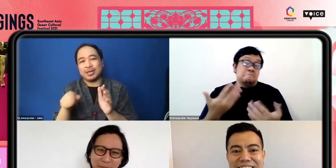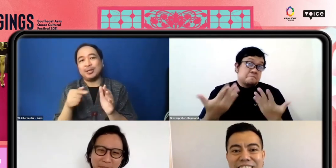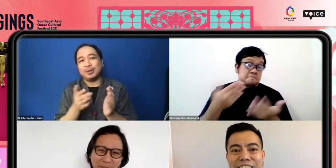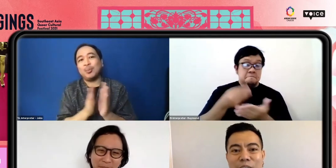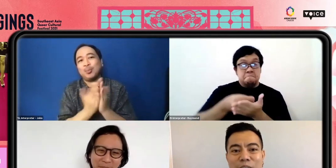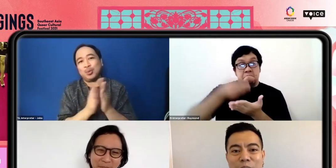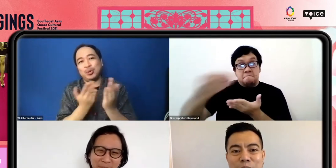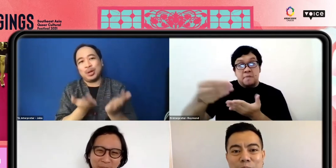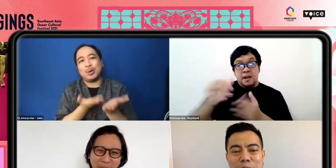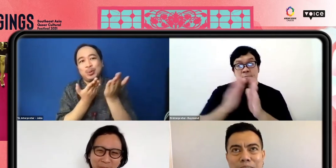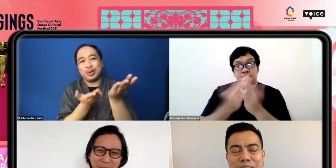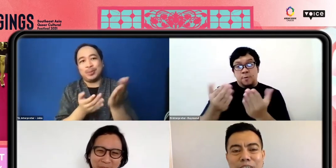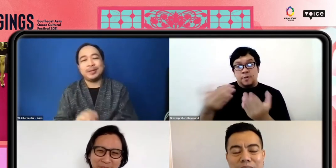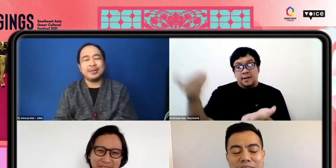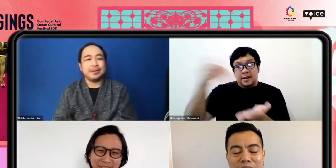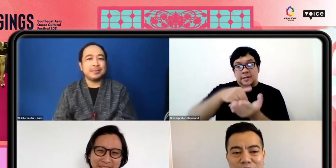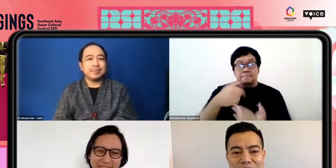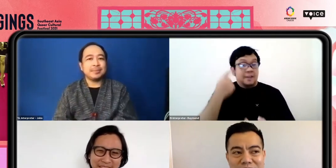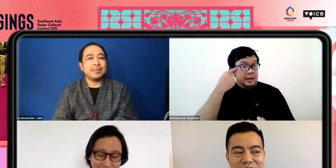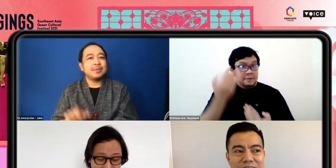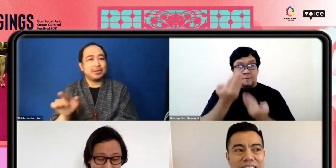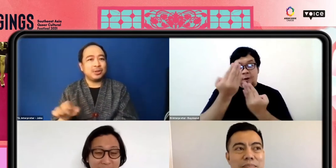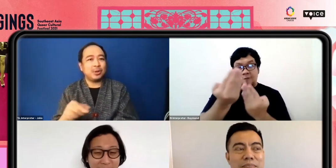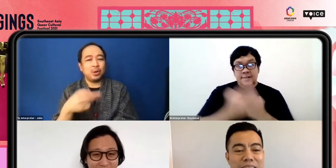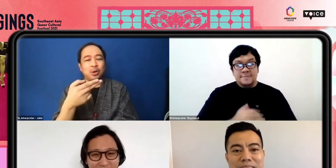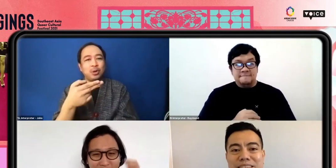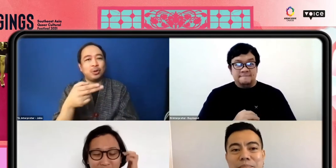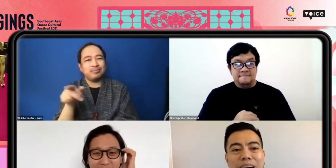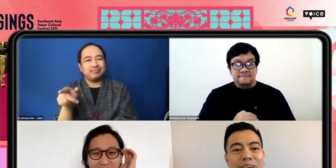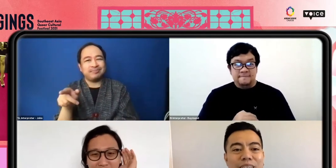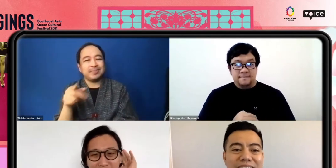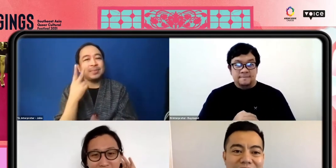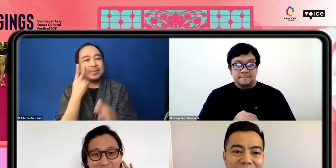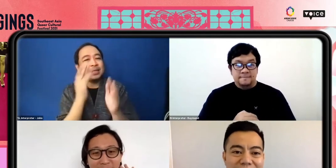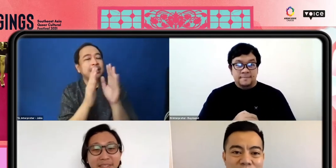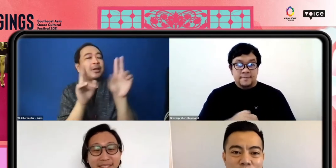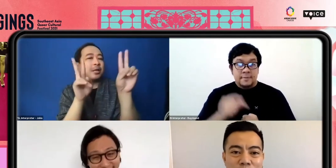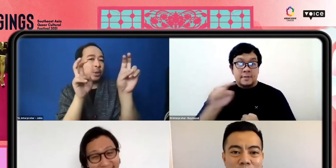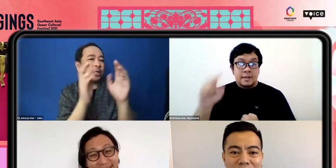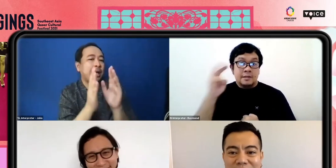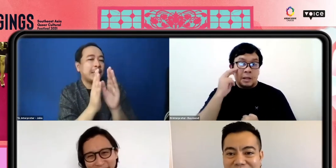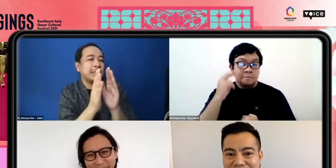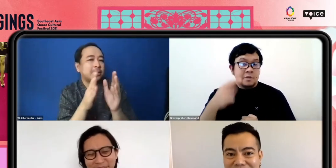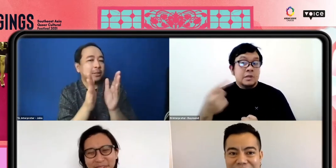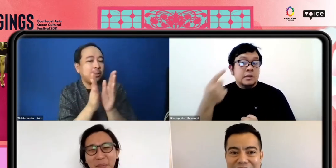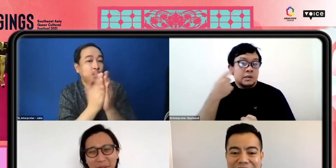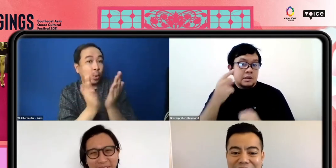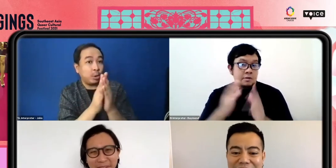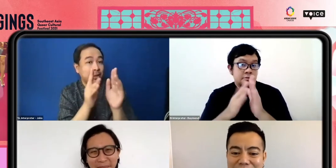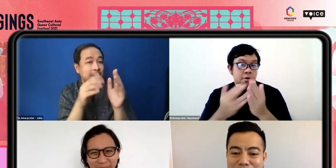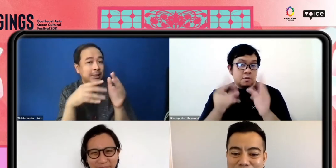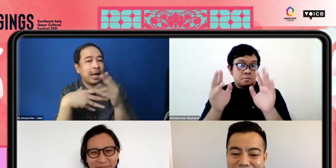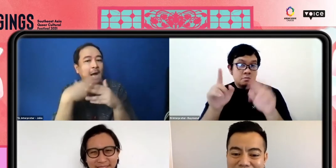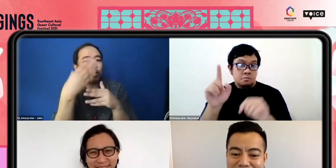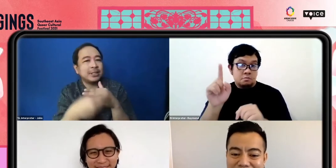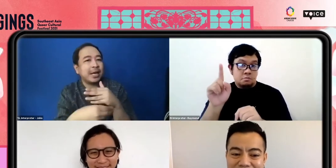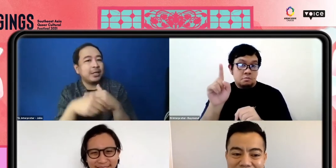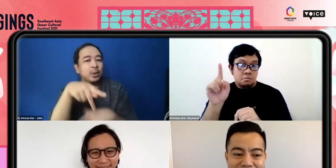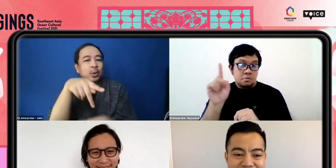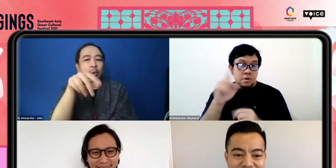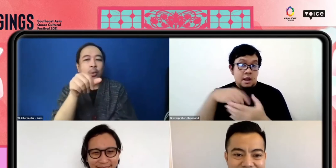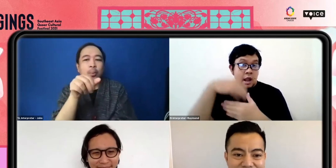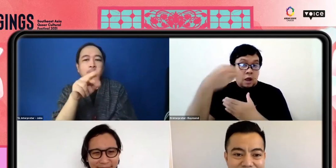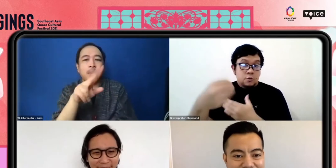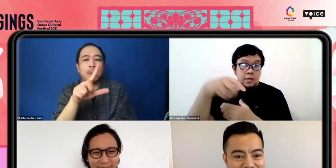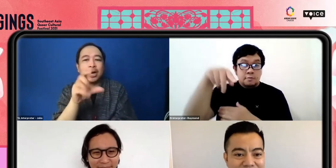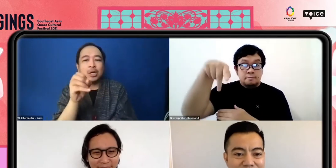that's Honorio Bartolome de Dios's Sa Labas ng Parlor. Thank you, Aeoald. You're welcome.